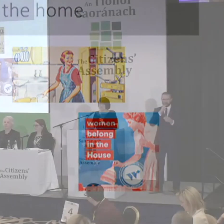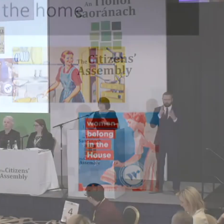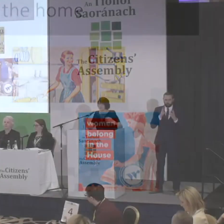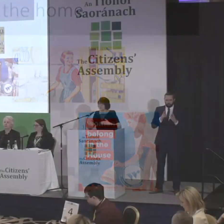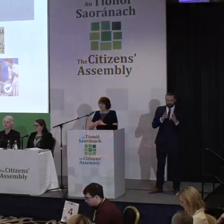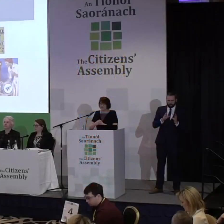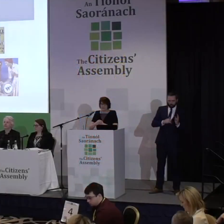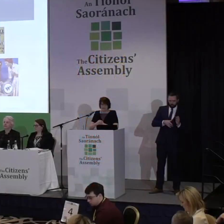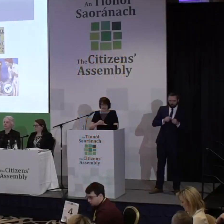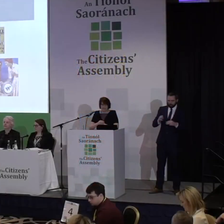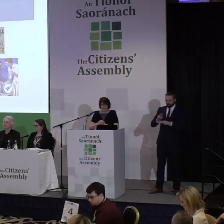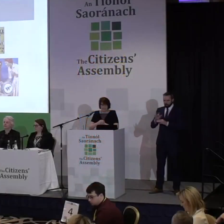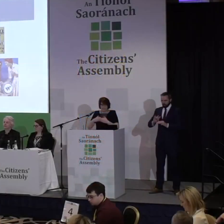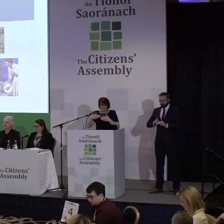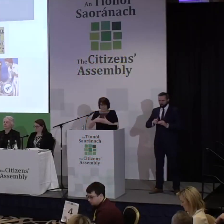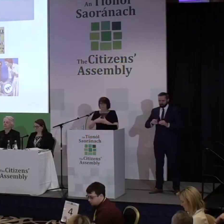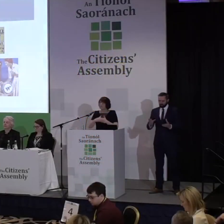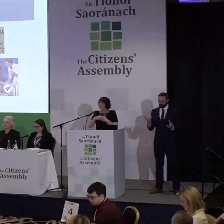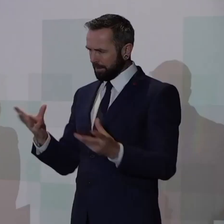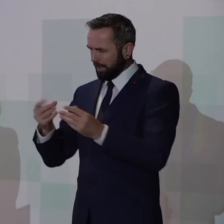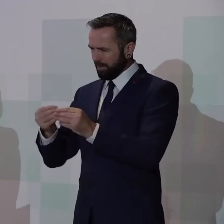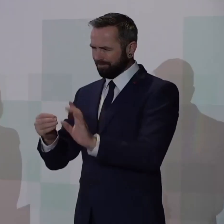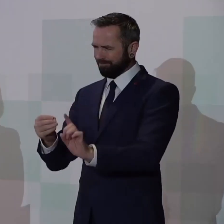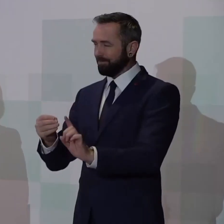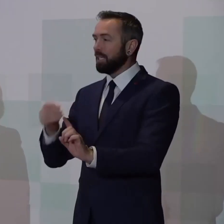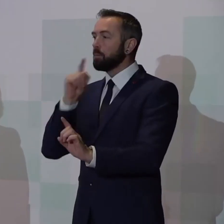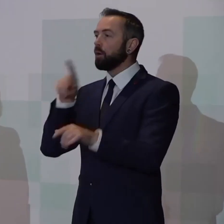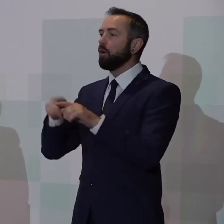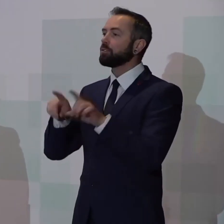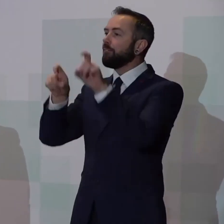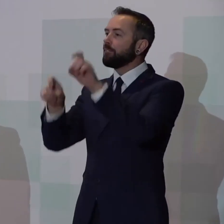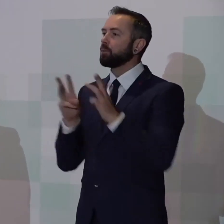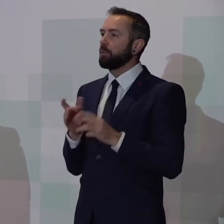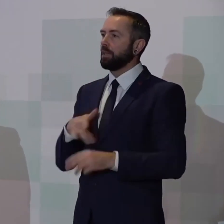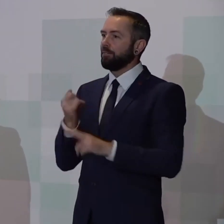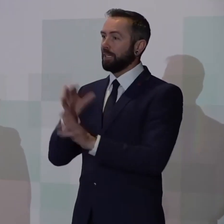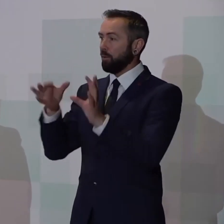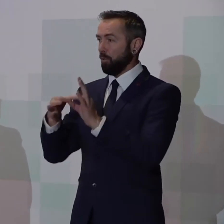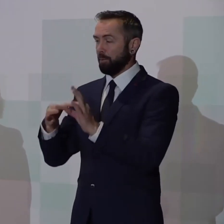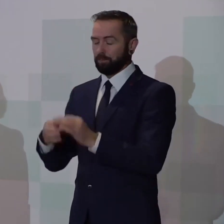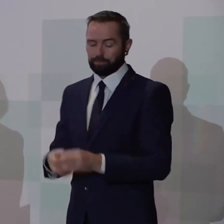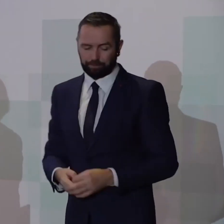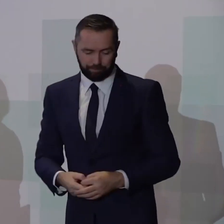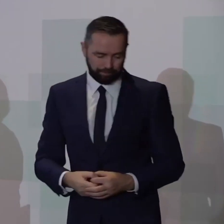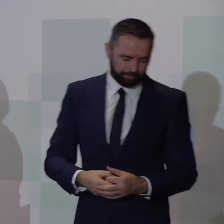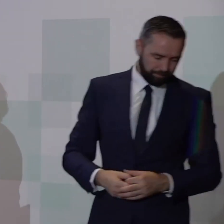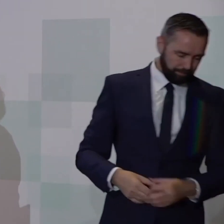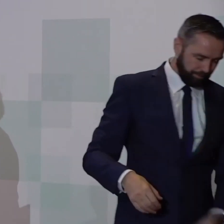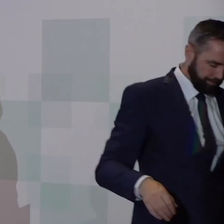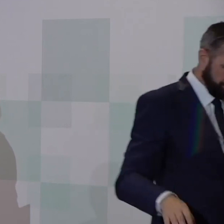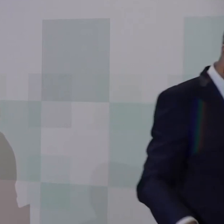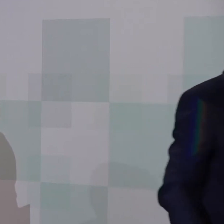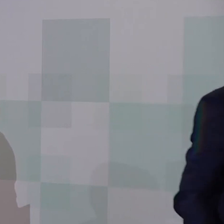motherhood, that all mixed in together, but also that it seemed to be fixing women's lives within the home. Now, a